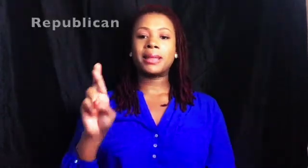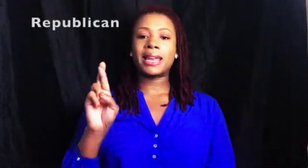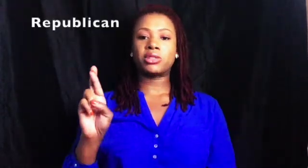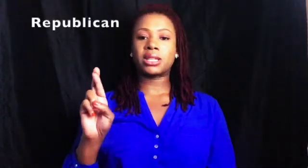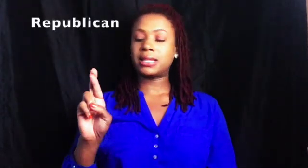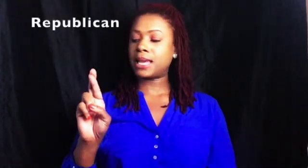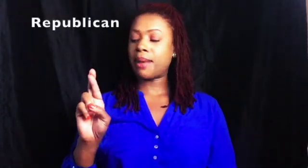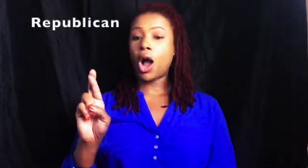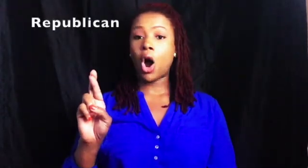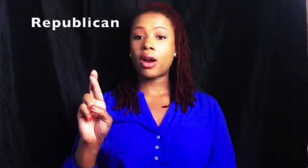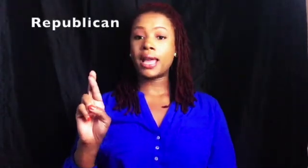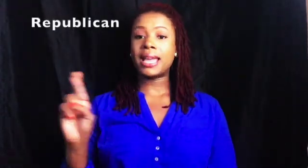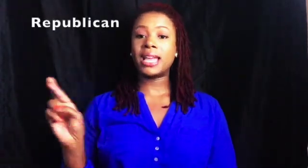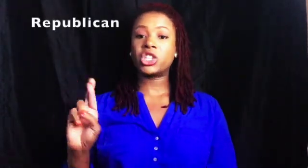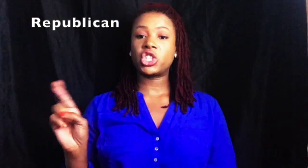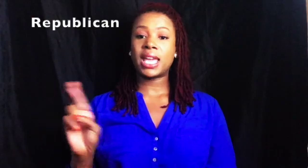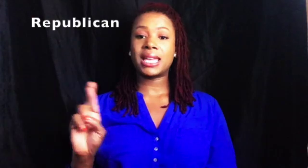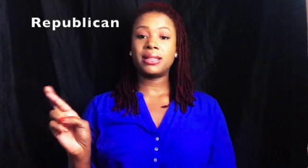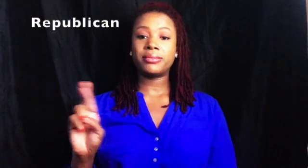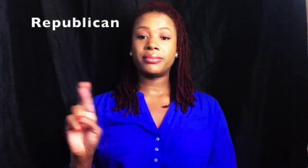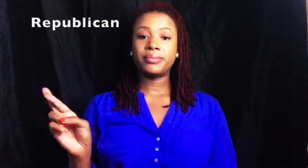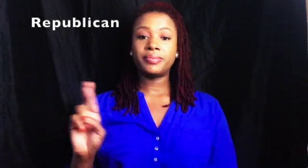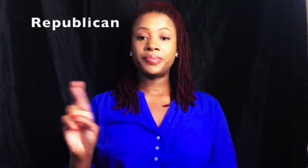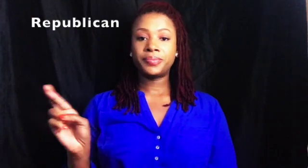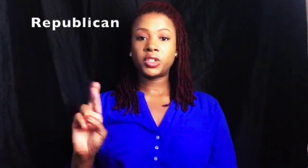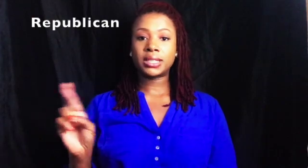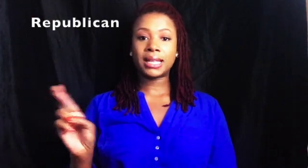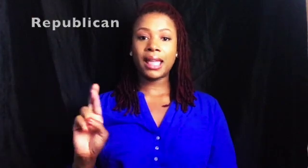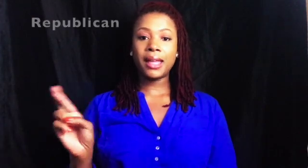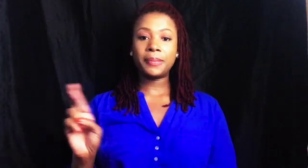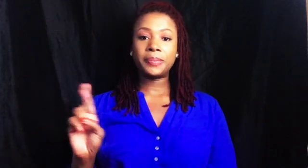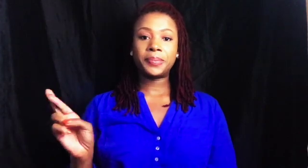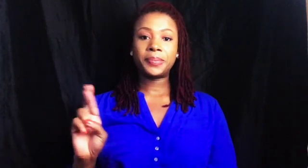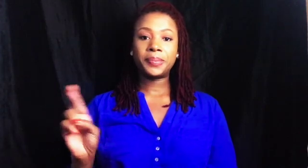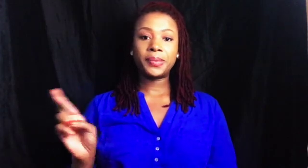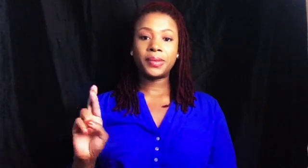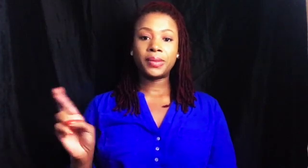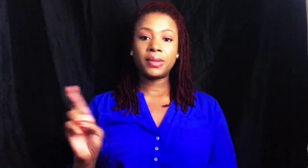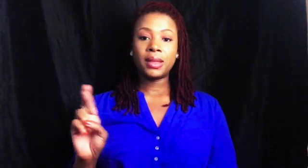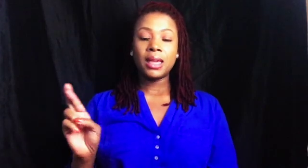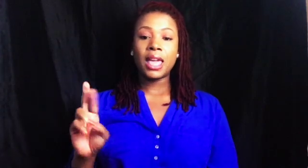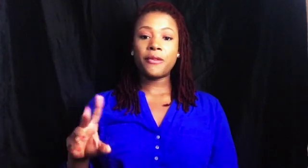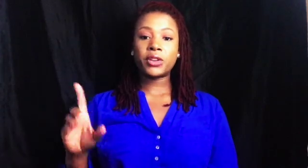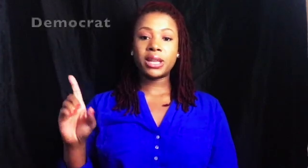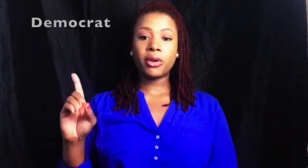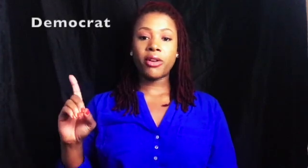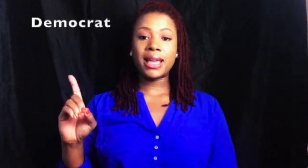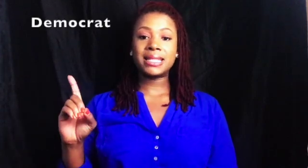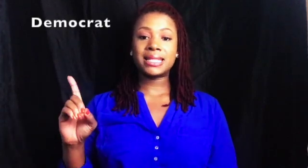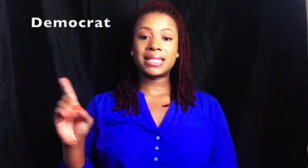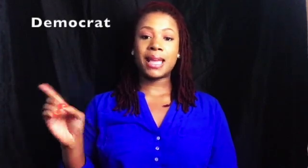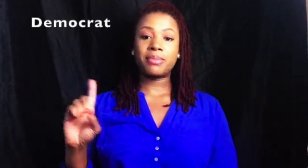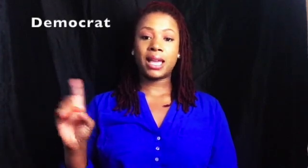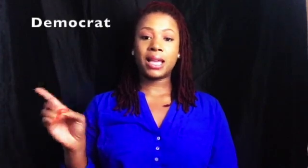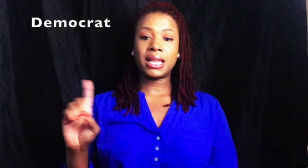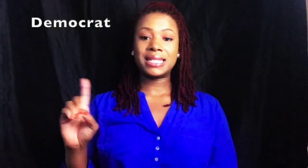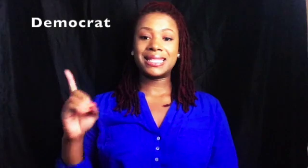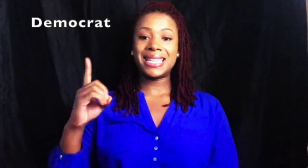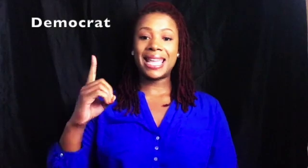I'm just going to take my R hand and shake it just like that. And for Democrat, it's the same thing. It's a D